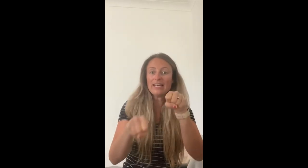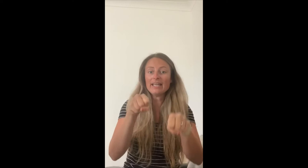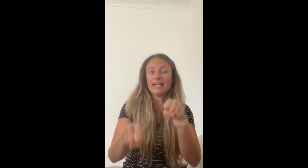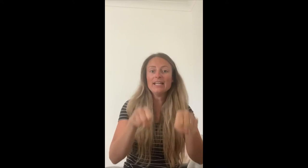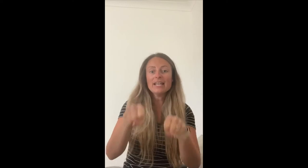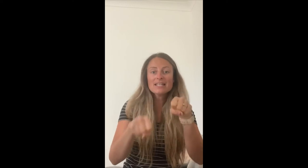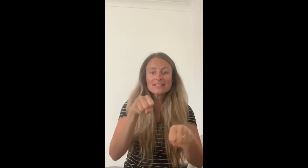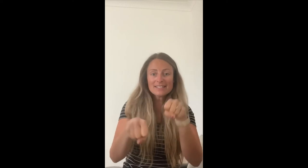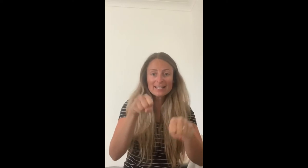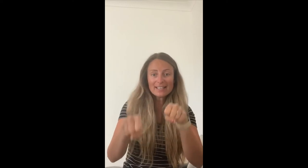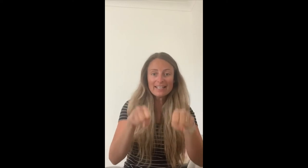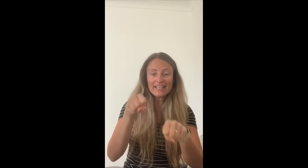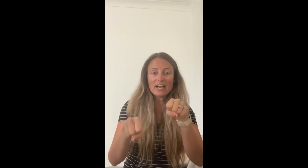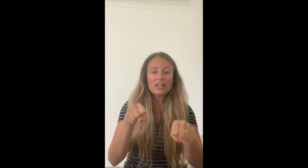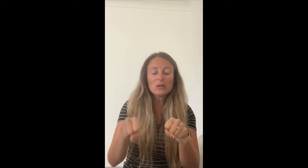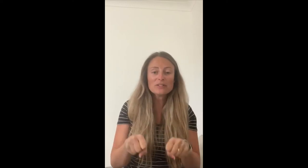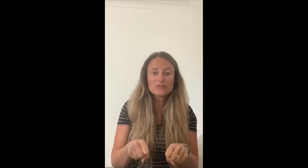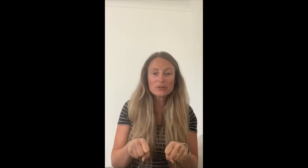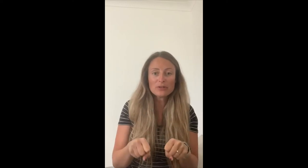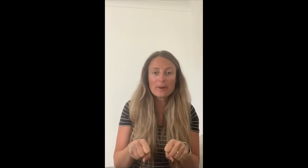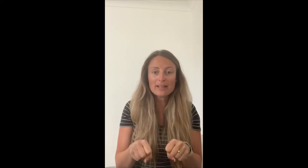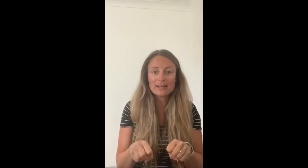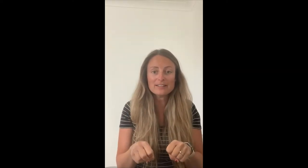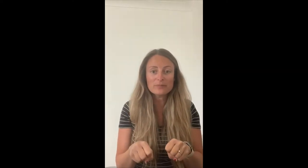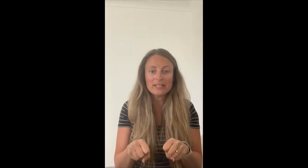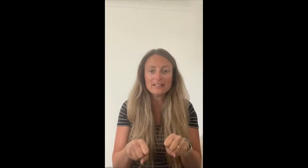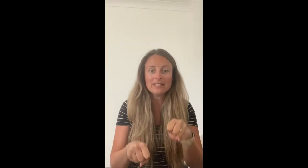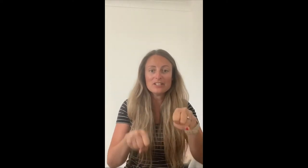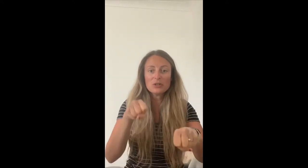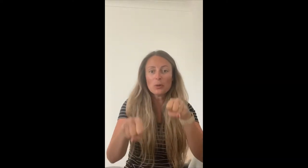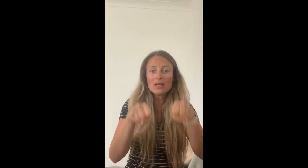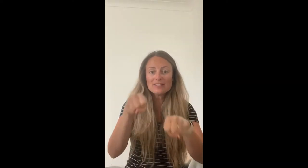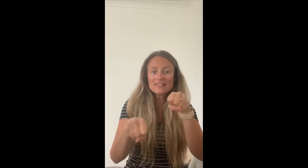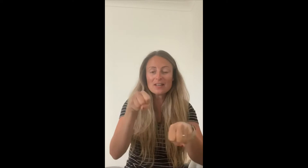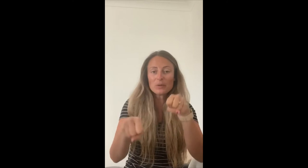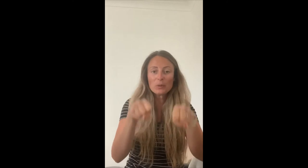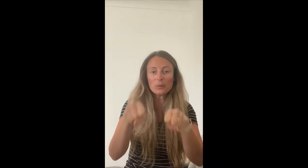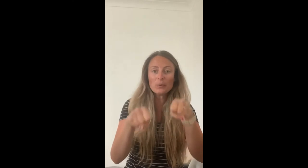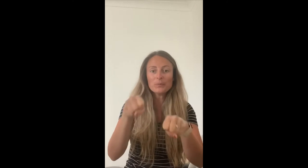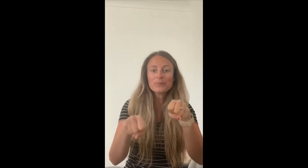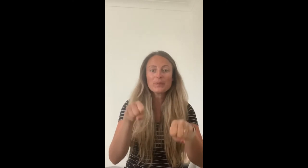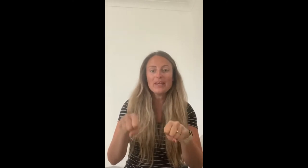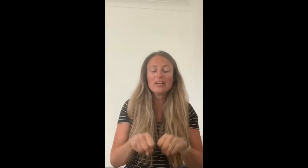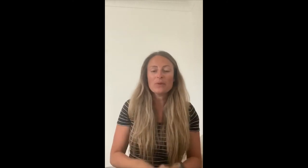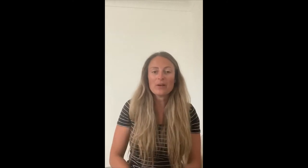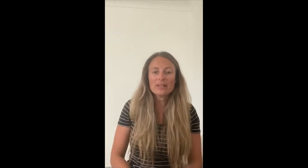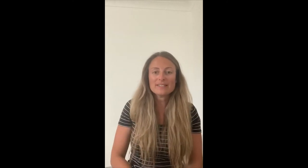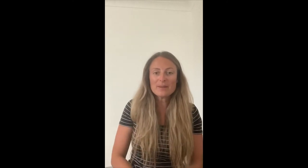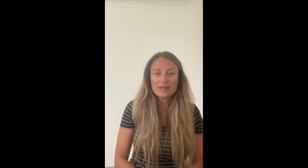Cycling, cycling. I know lots of children in my class have been learning to cycle without their